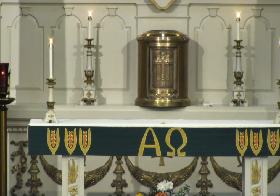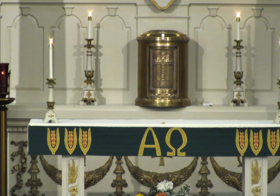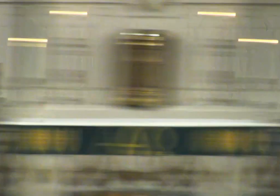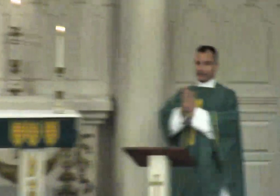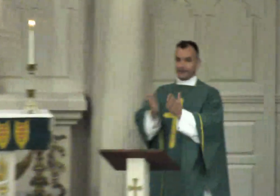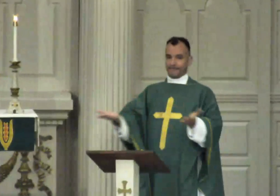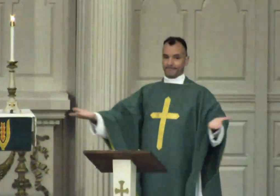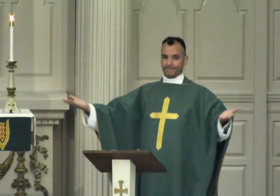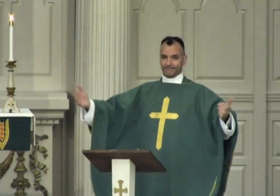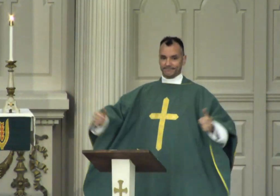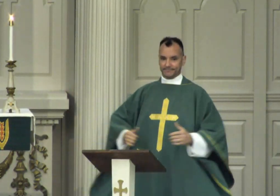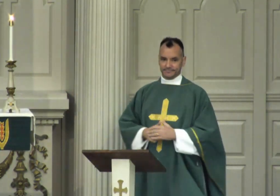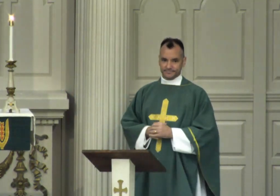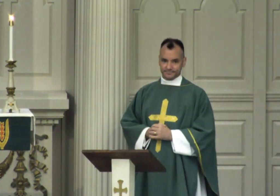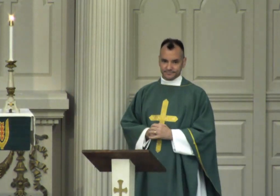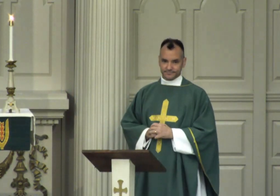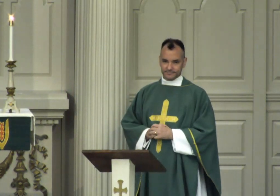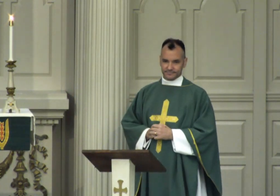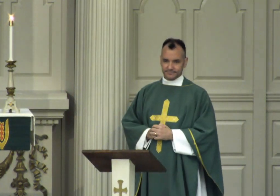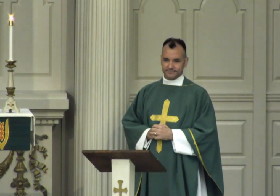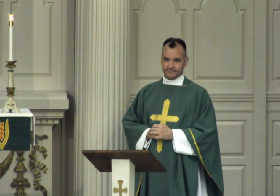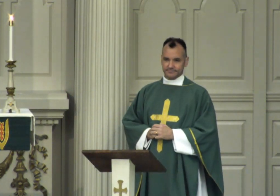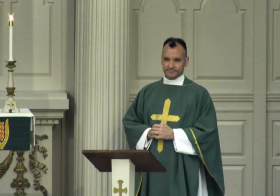Let us pray.